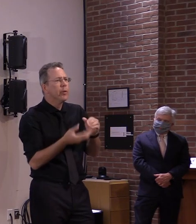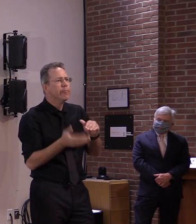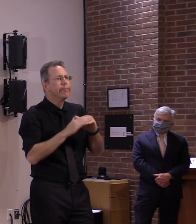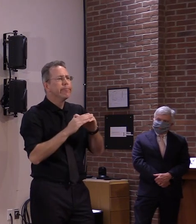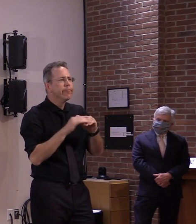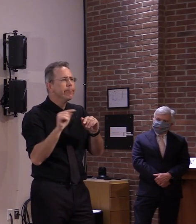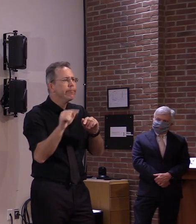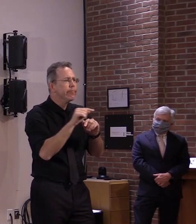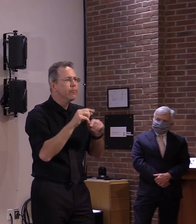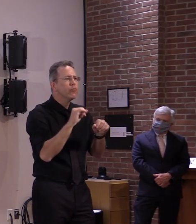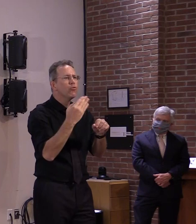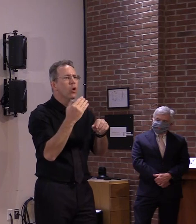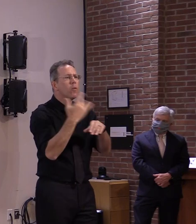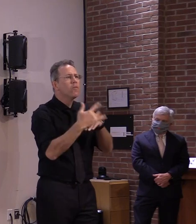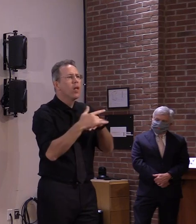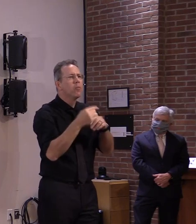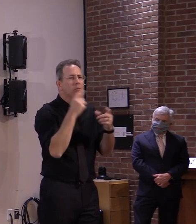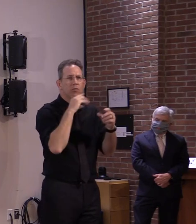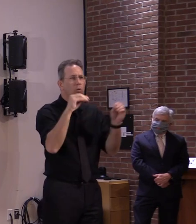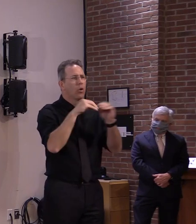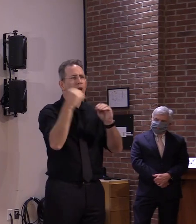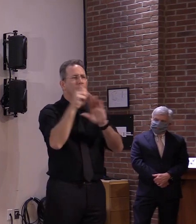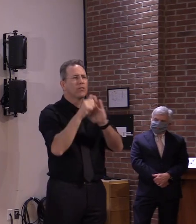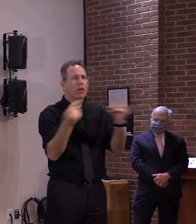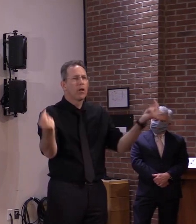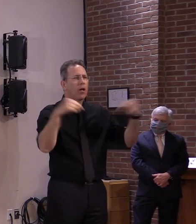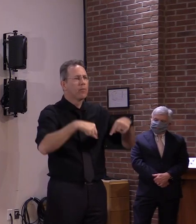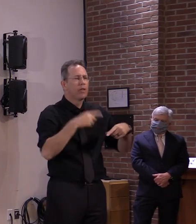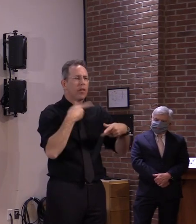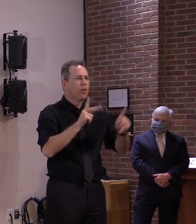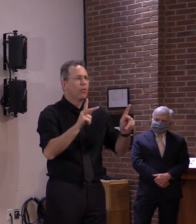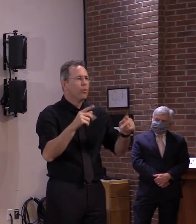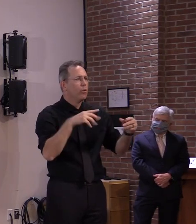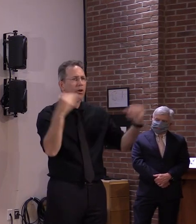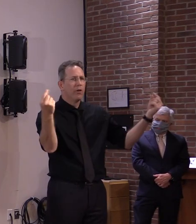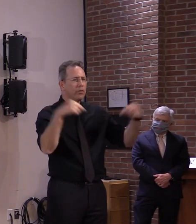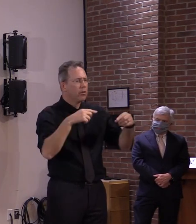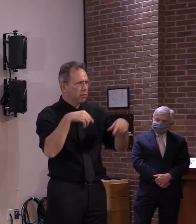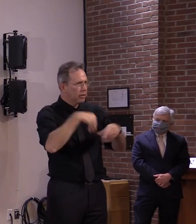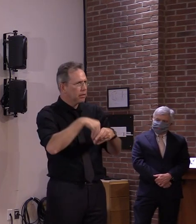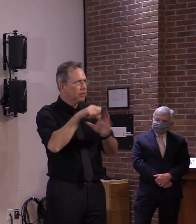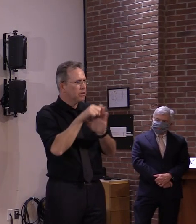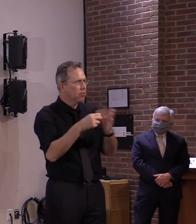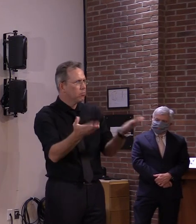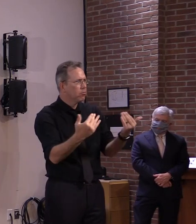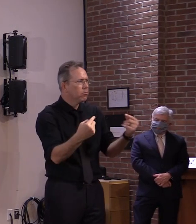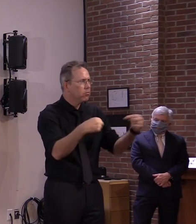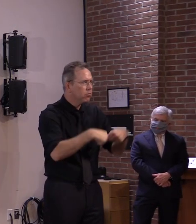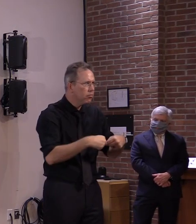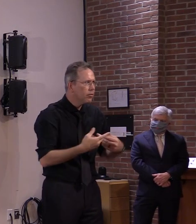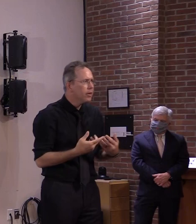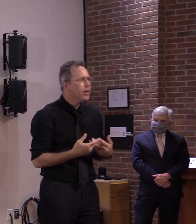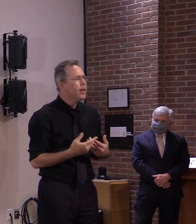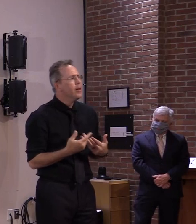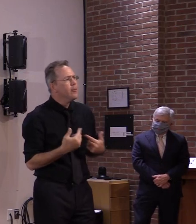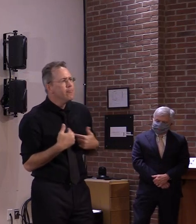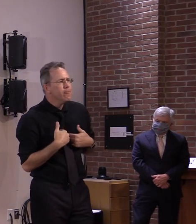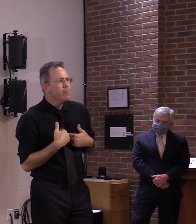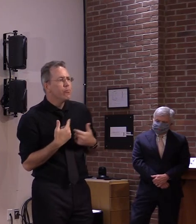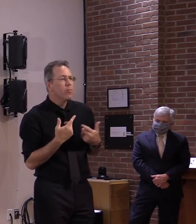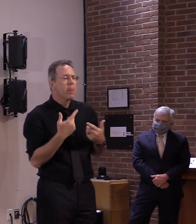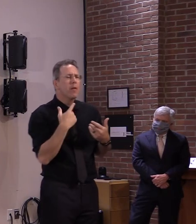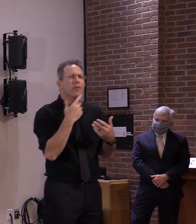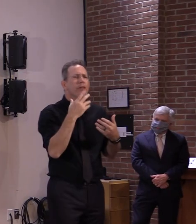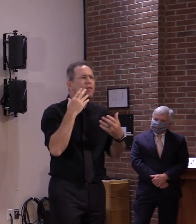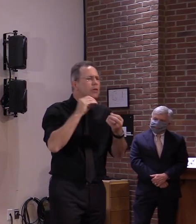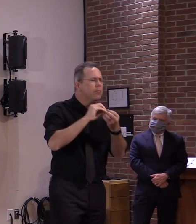jobs for at least local Vermonters. So I guess I was looking for a specific ratio, but maybe next